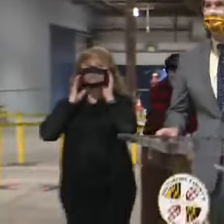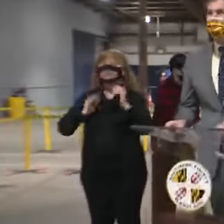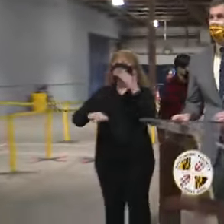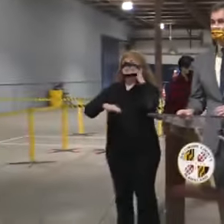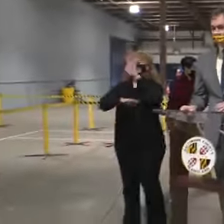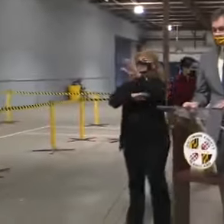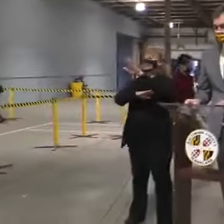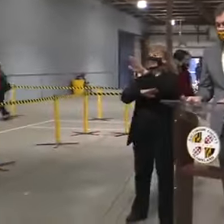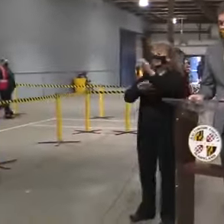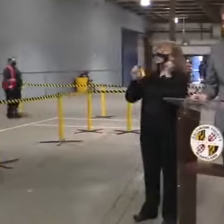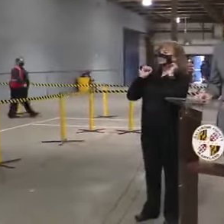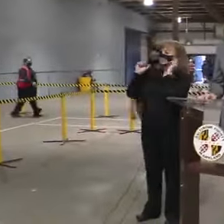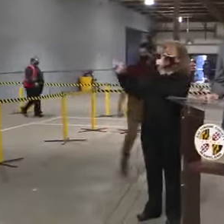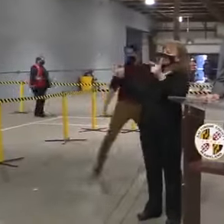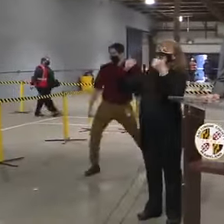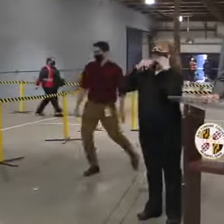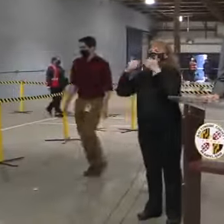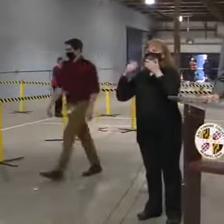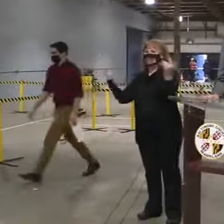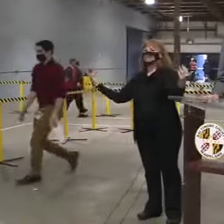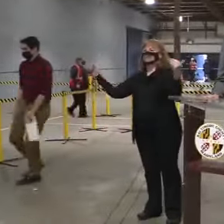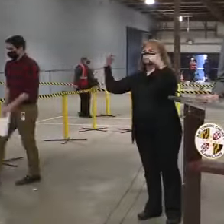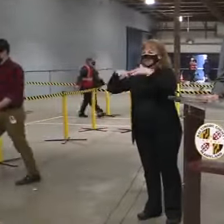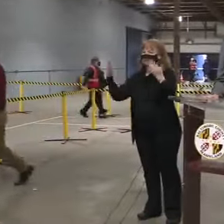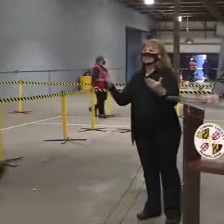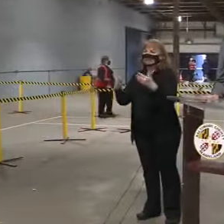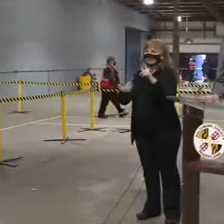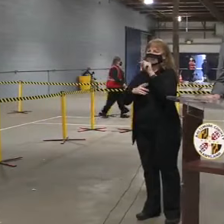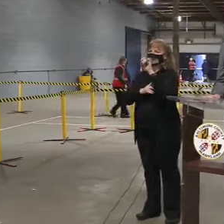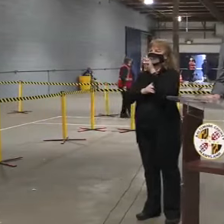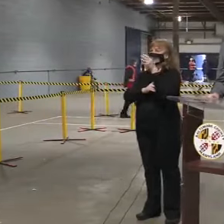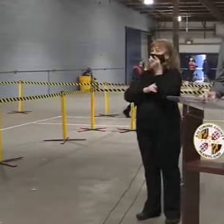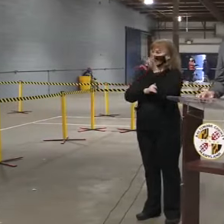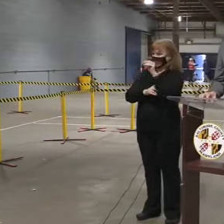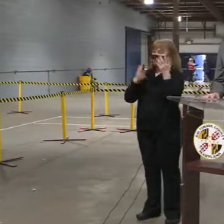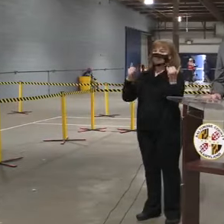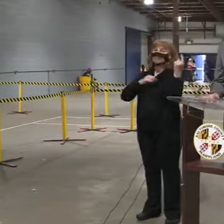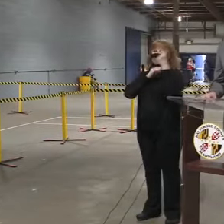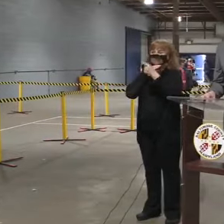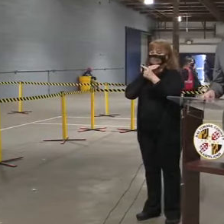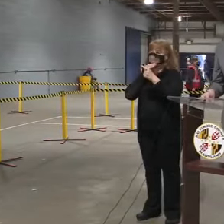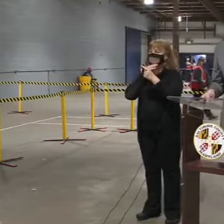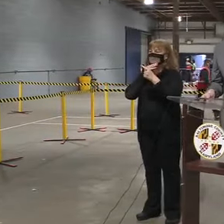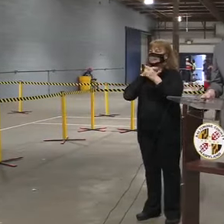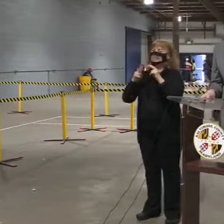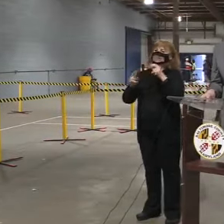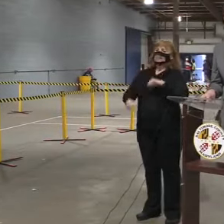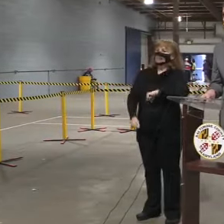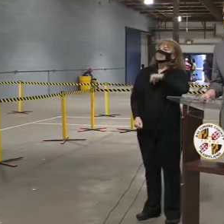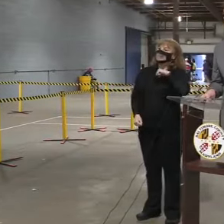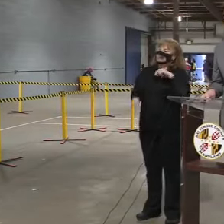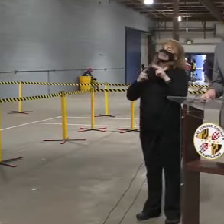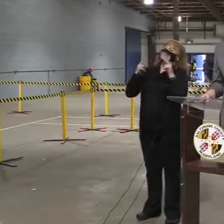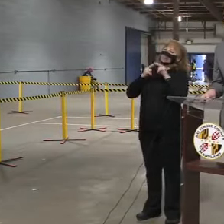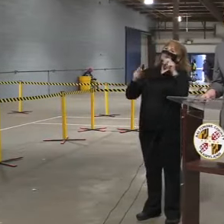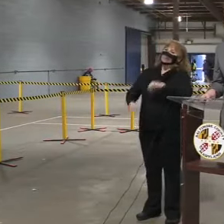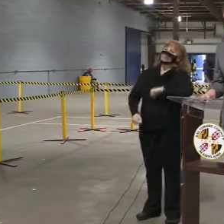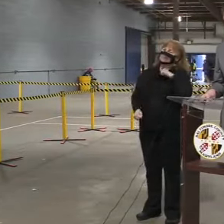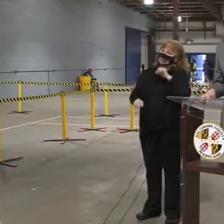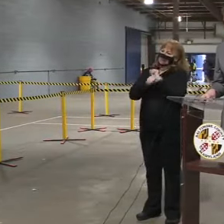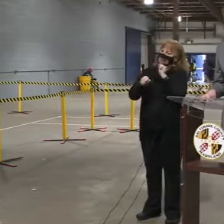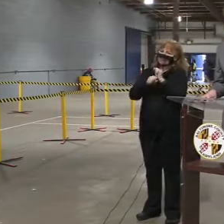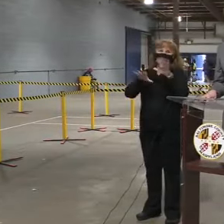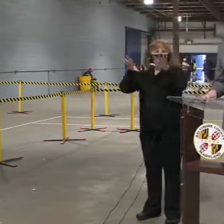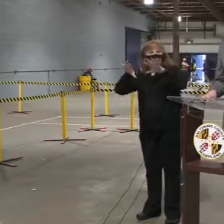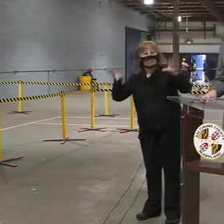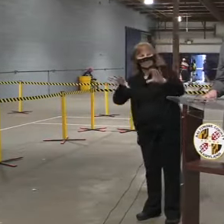Good afternoon, everyone. Thank you for coming out to Timonium today. We are very proud of the work being